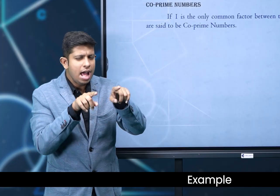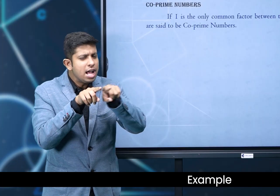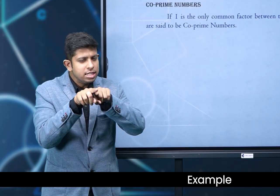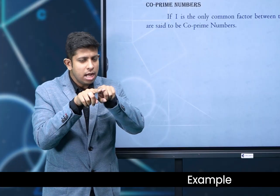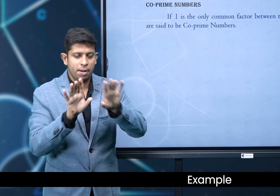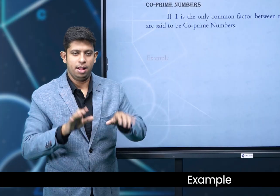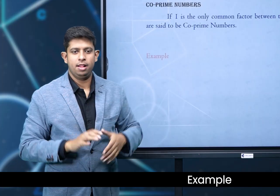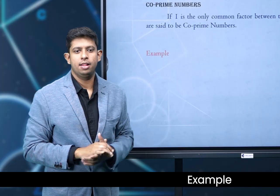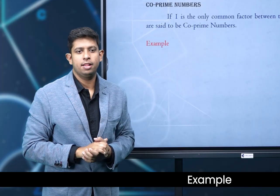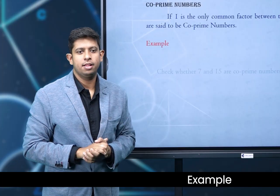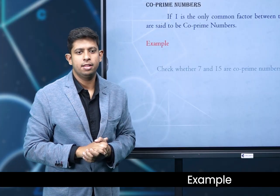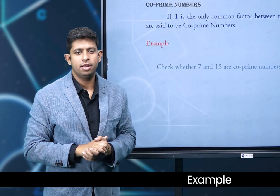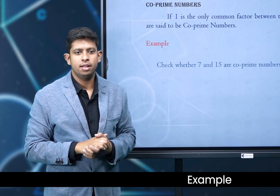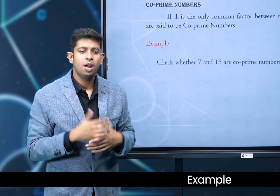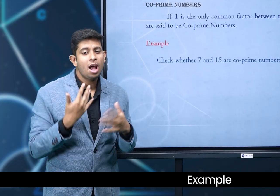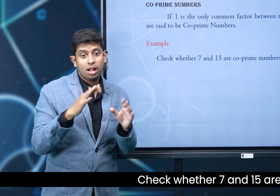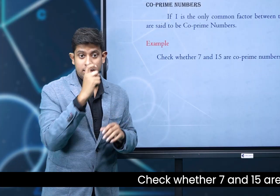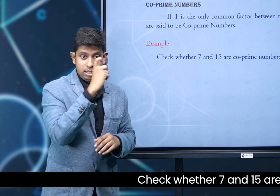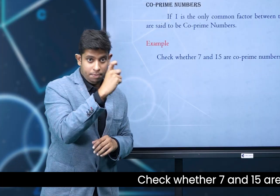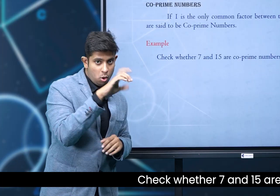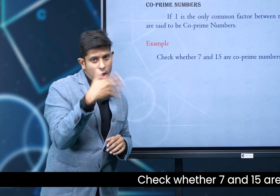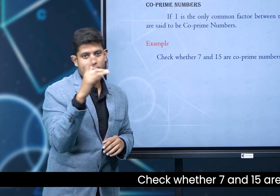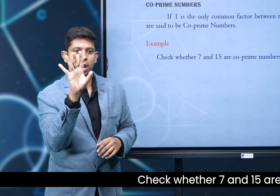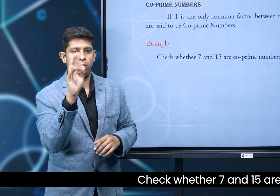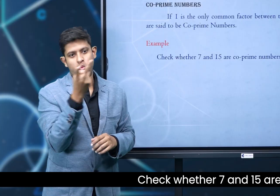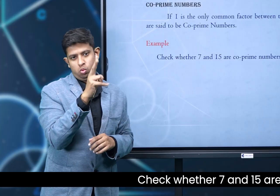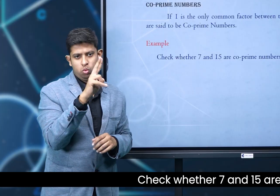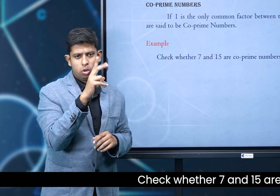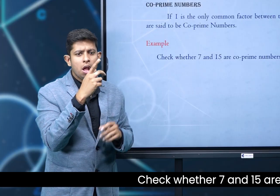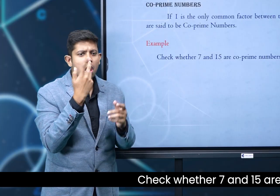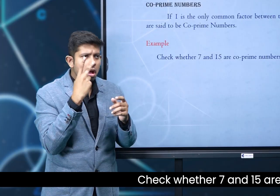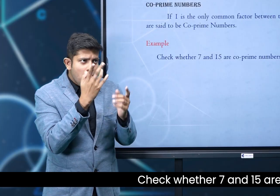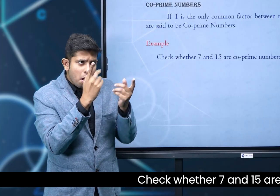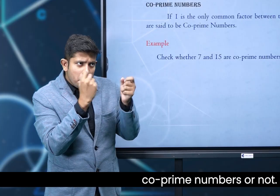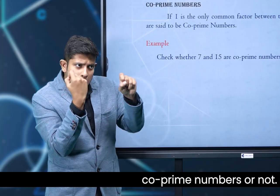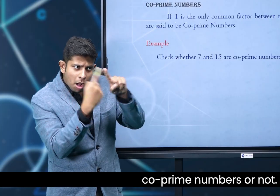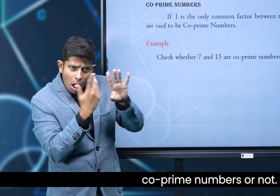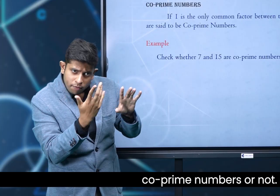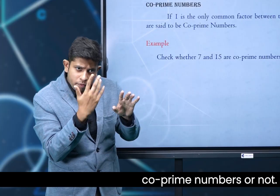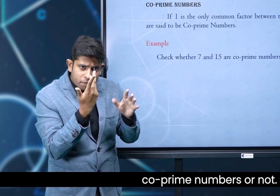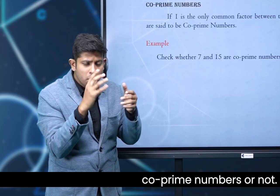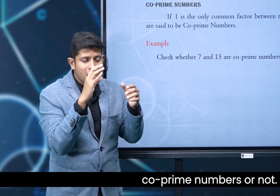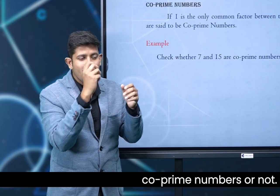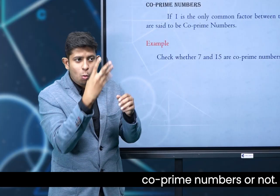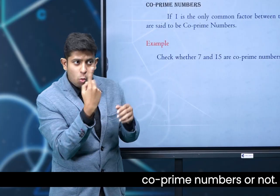Example: check whether 7 and 15 are co-prime numbers or not.